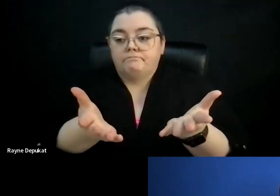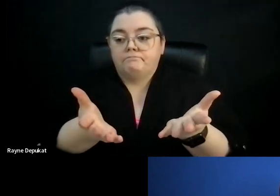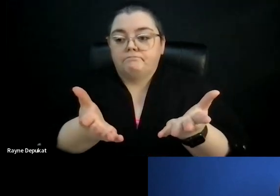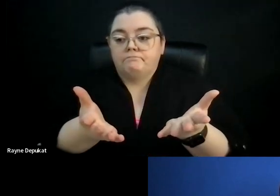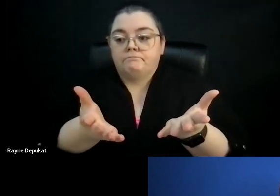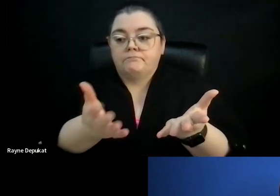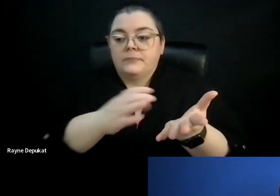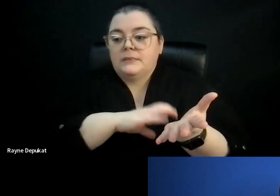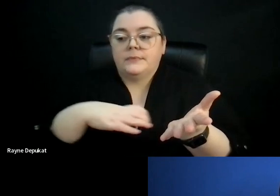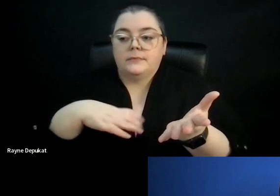So,